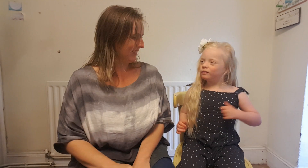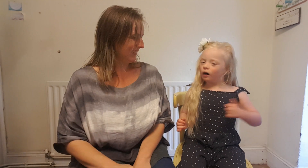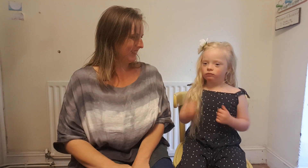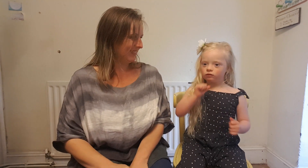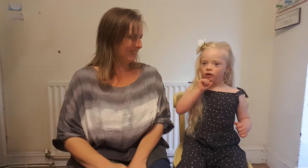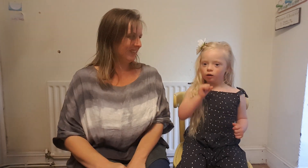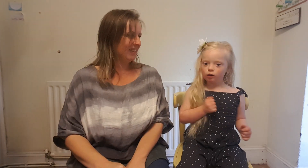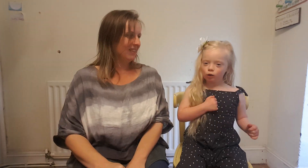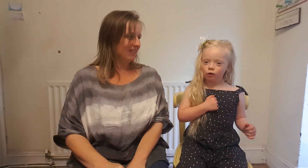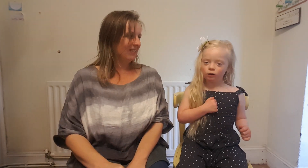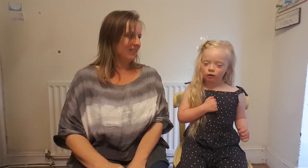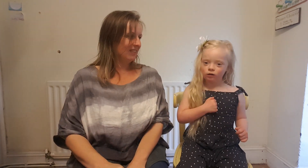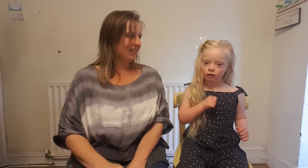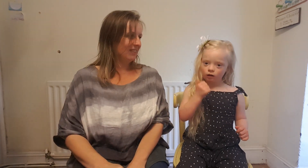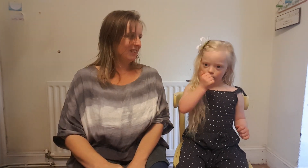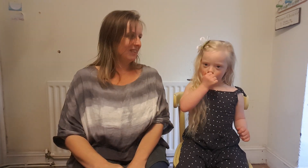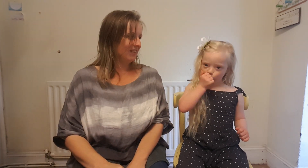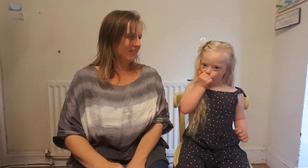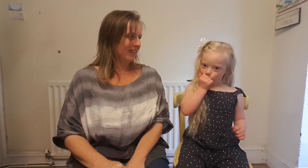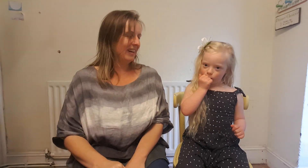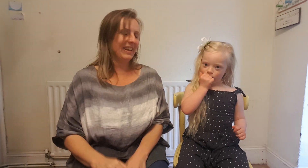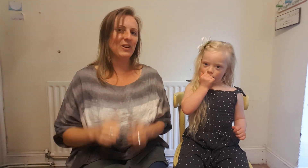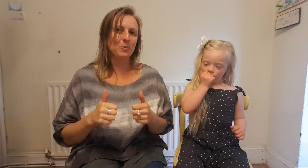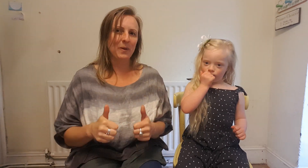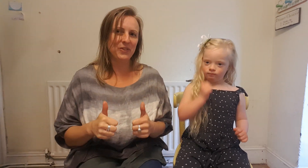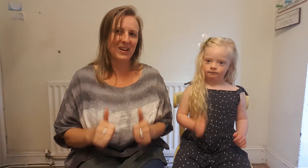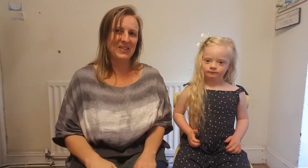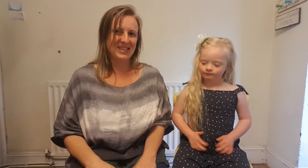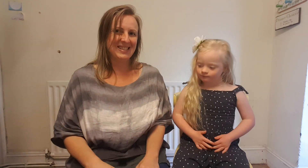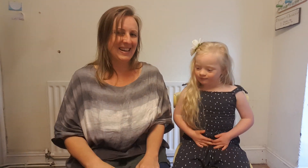Cough. Cough. Really good. Well done, Lucinda.